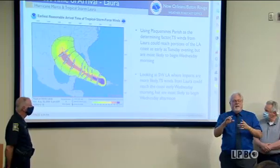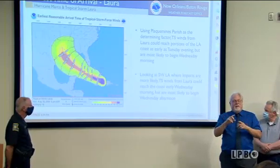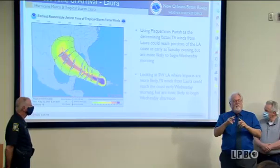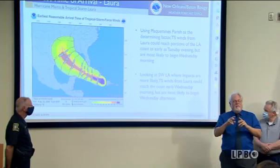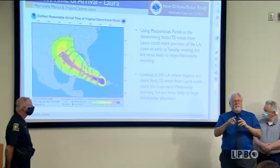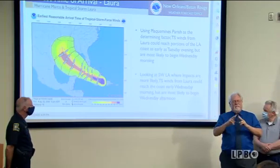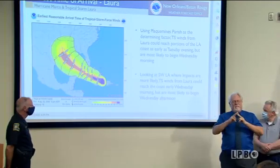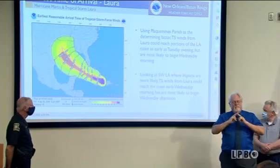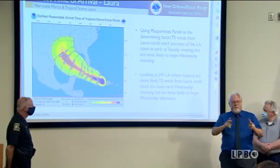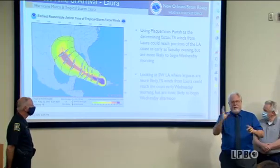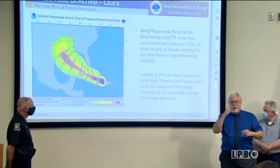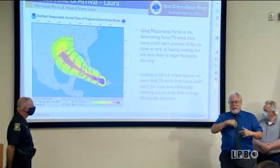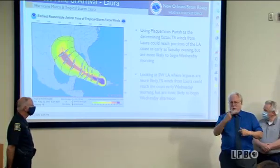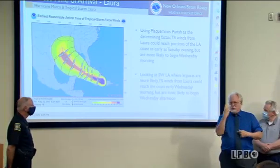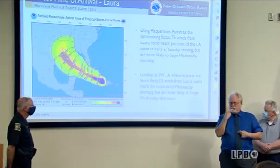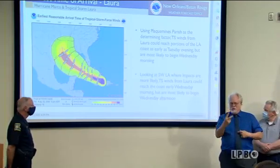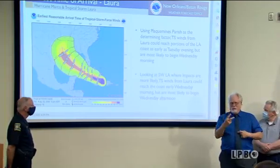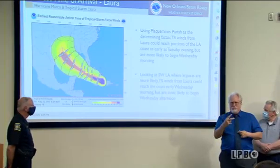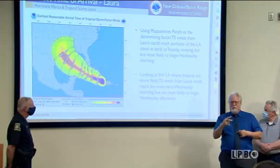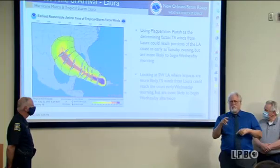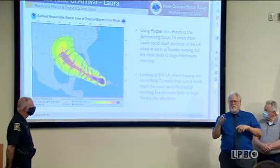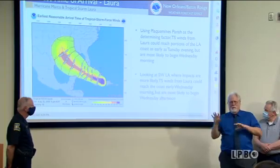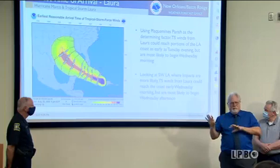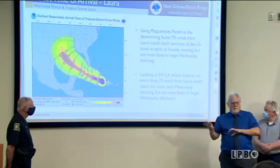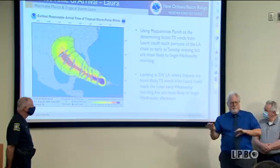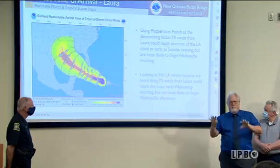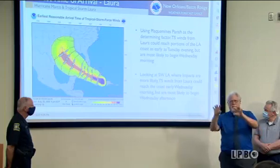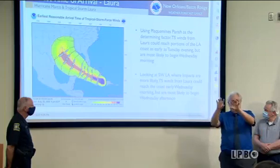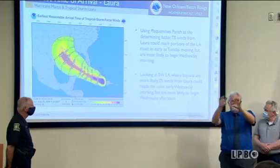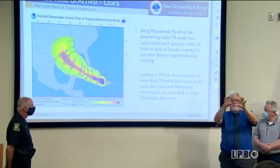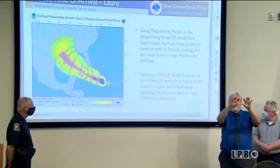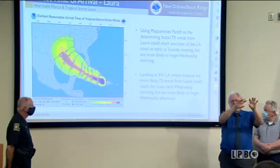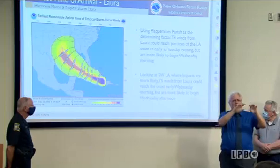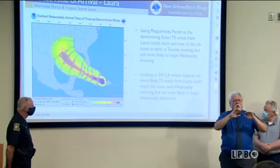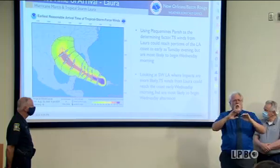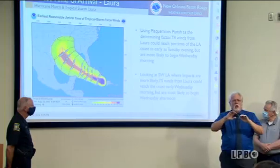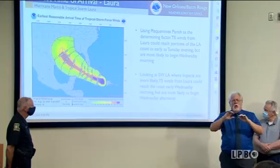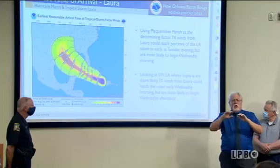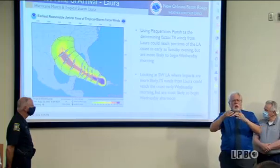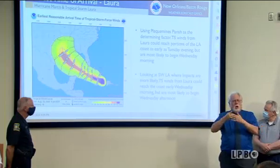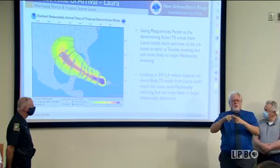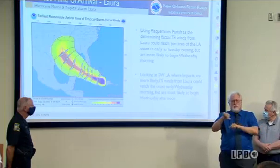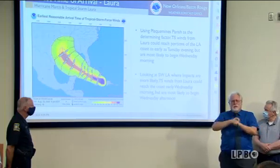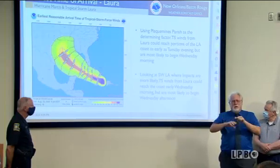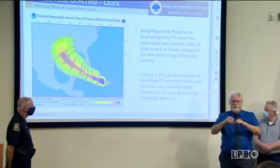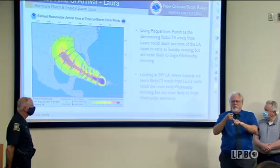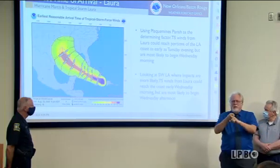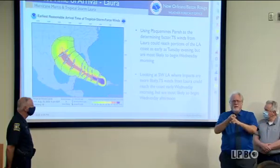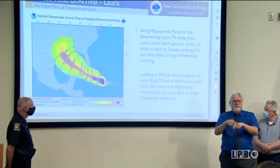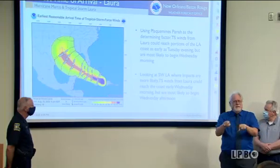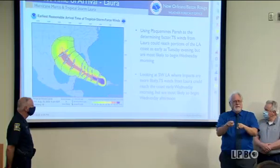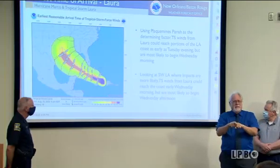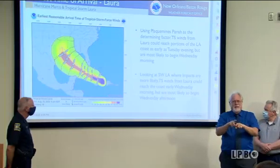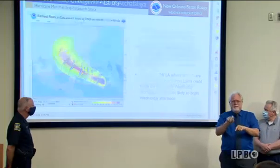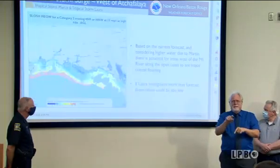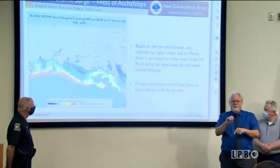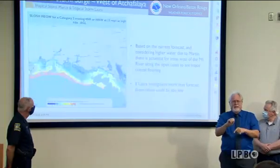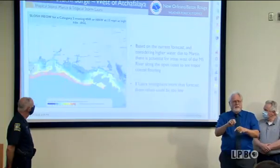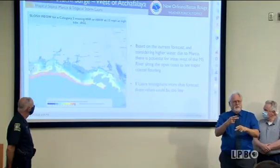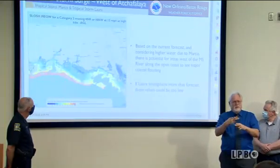that is to have two systems like that so close to each other, impacting the same state within such a short period of